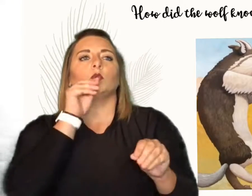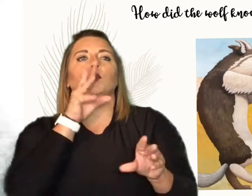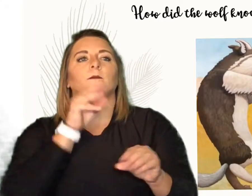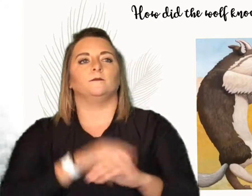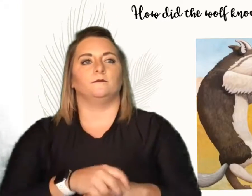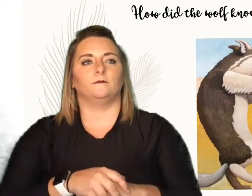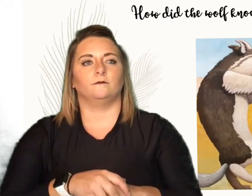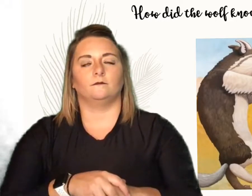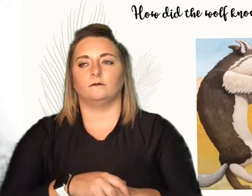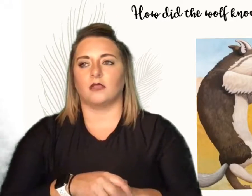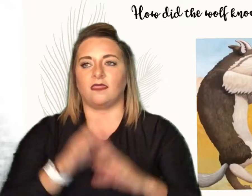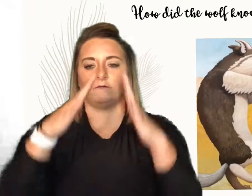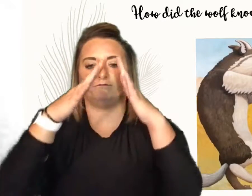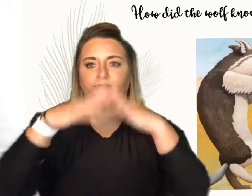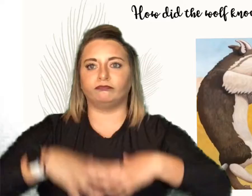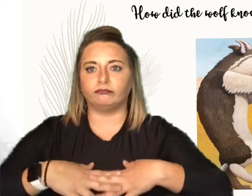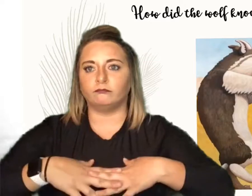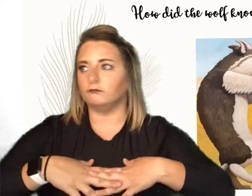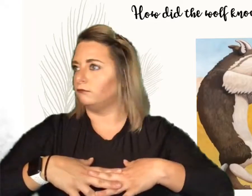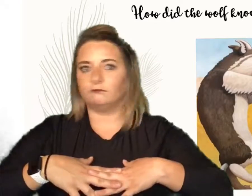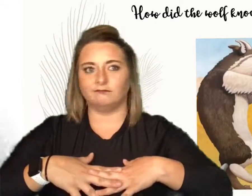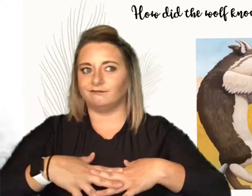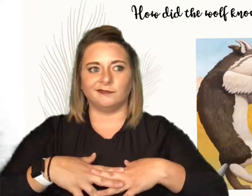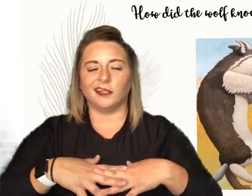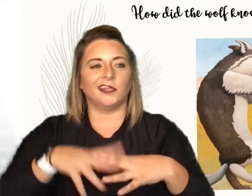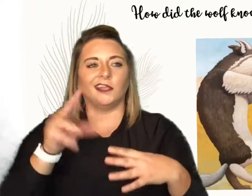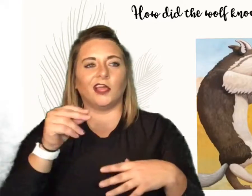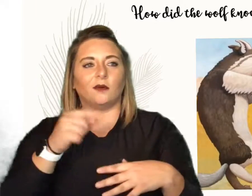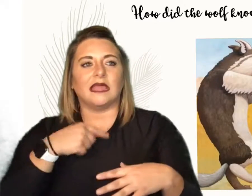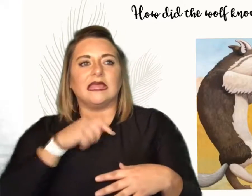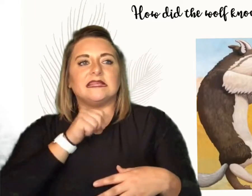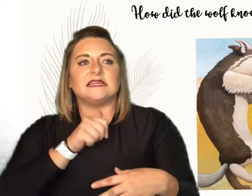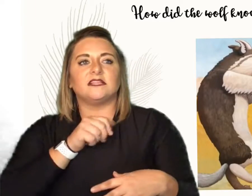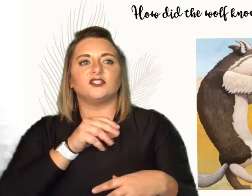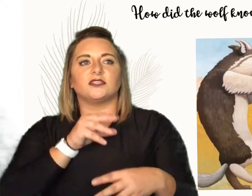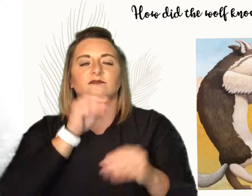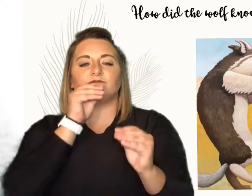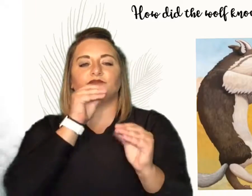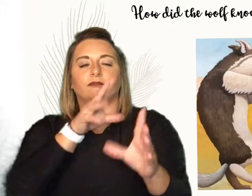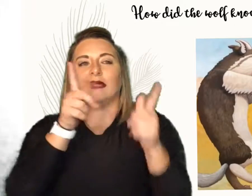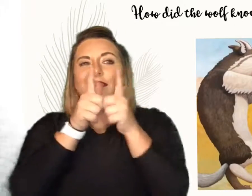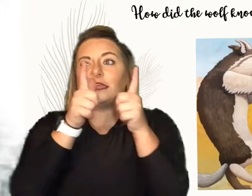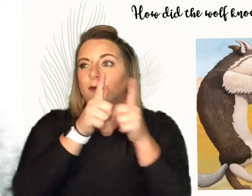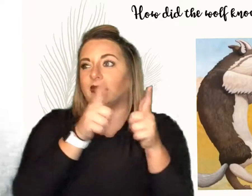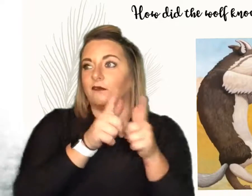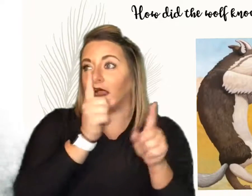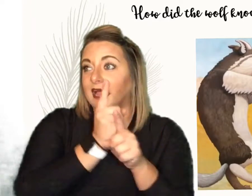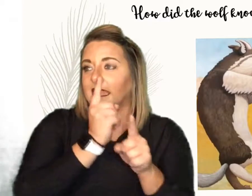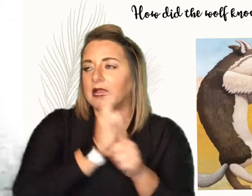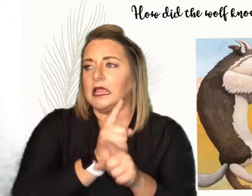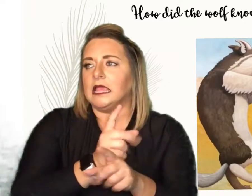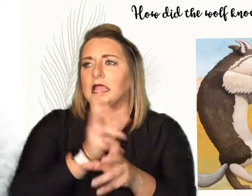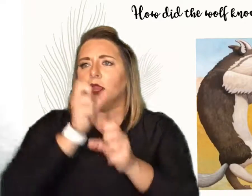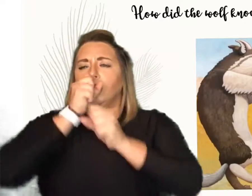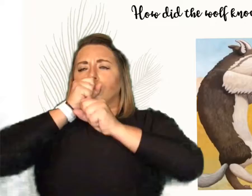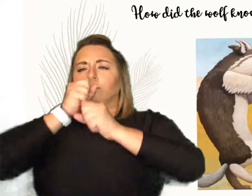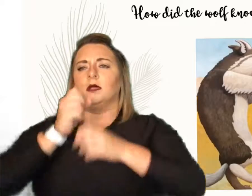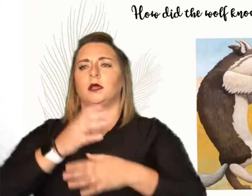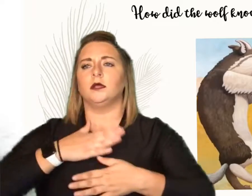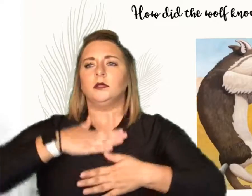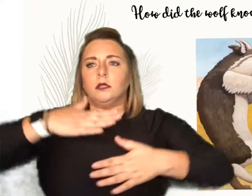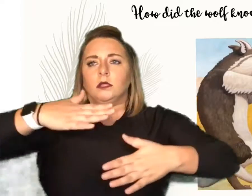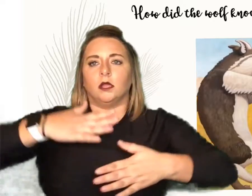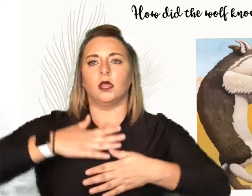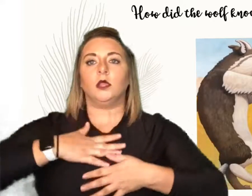he? And then, no, he didn't just a little bit, right? He,